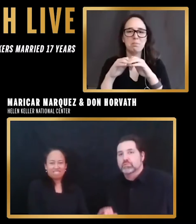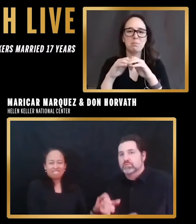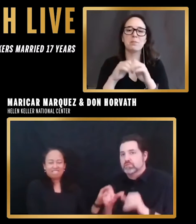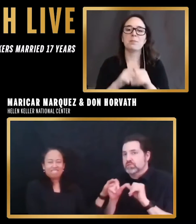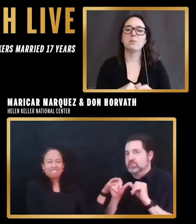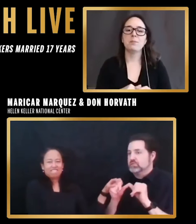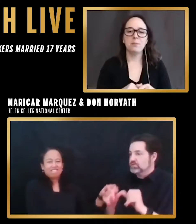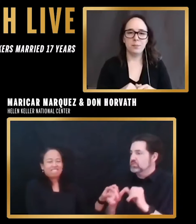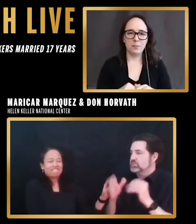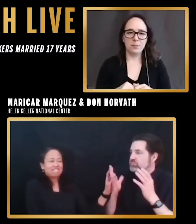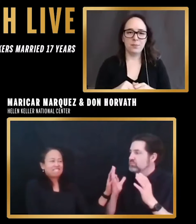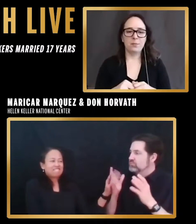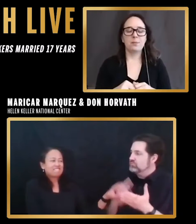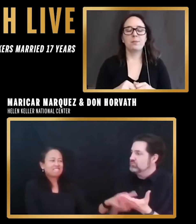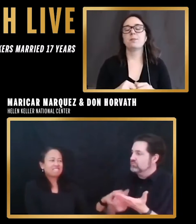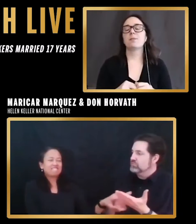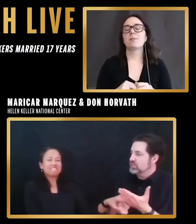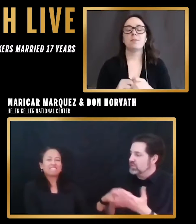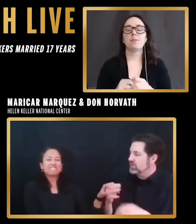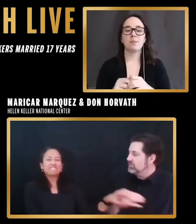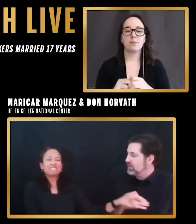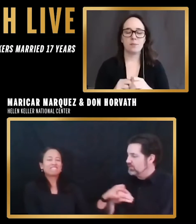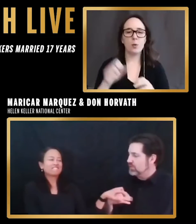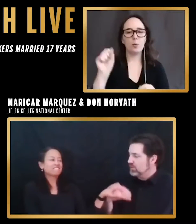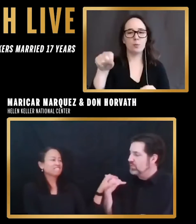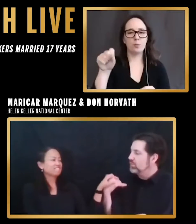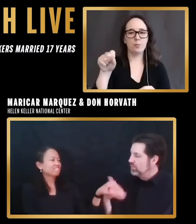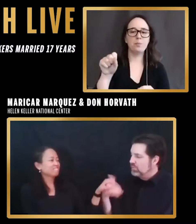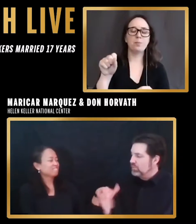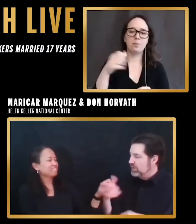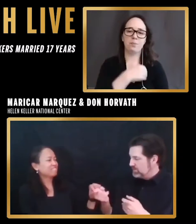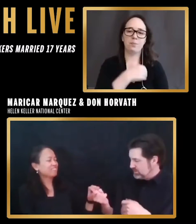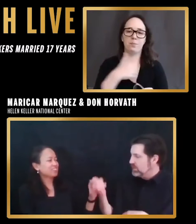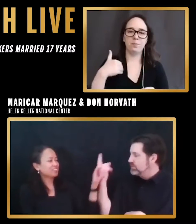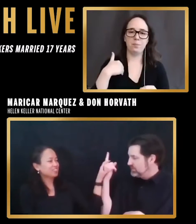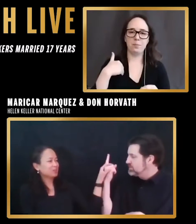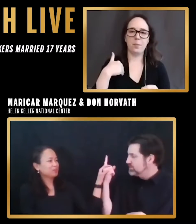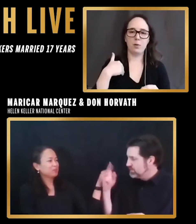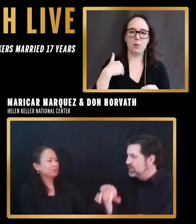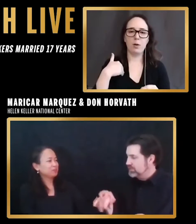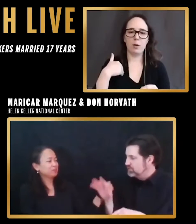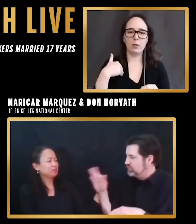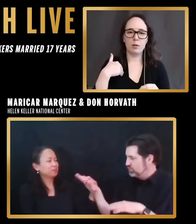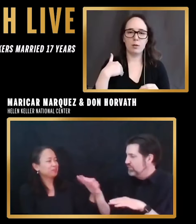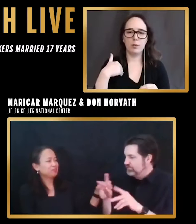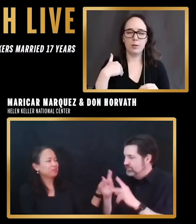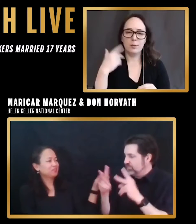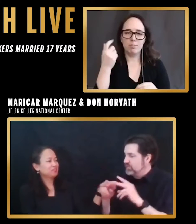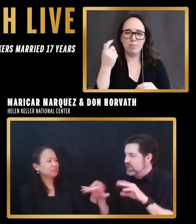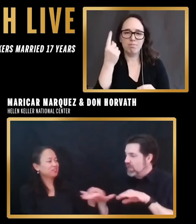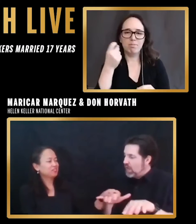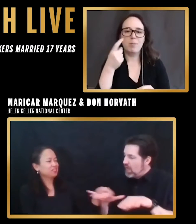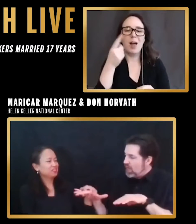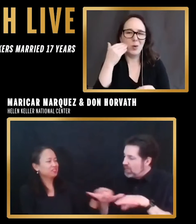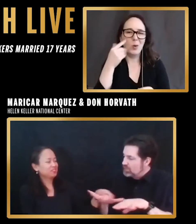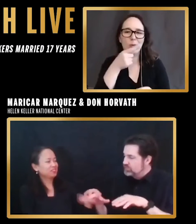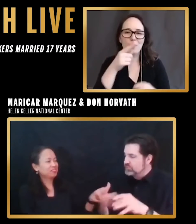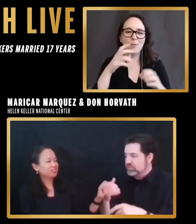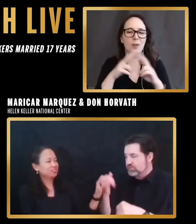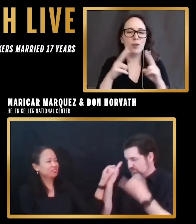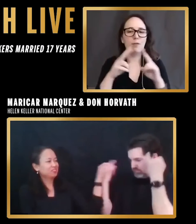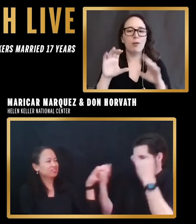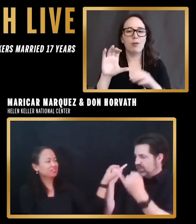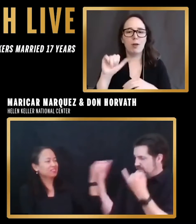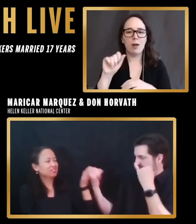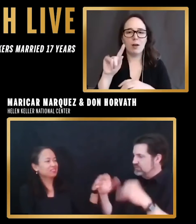the conversation, yeah, Maricar, I definitely understand you're very, very active. So I can imagine it's challenging